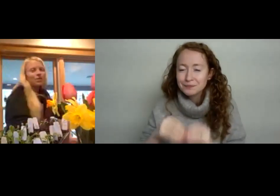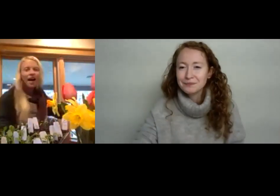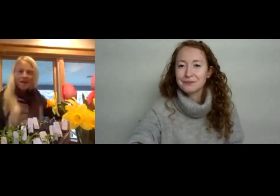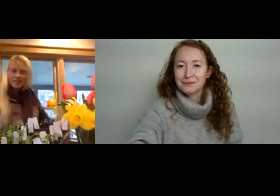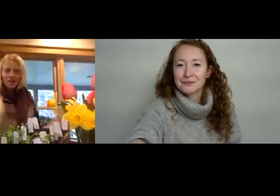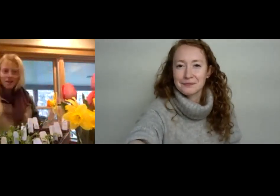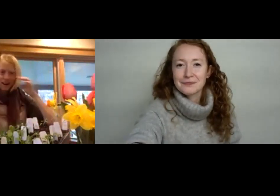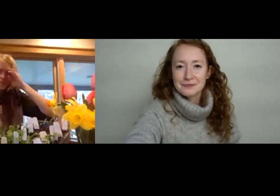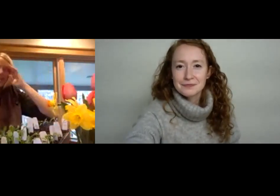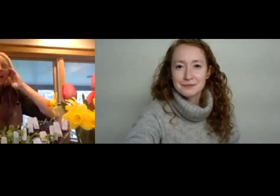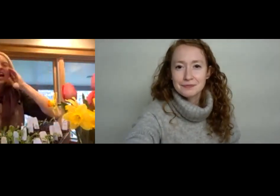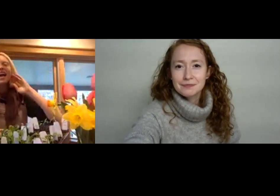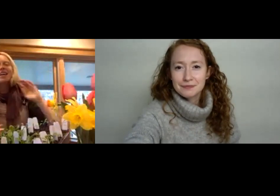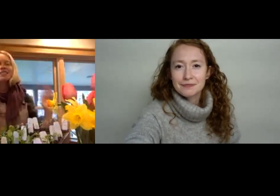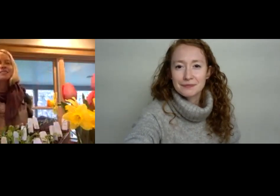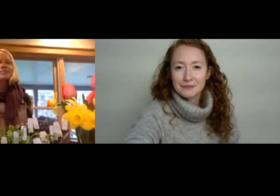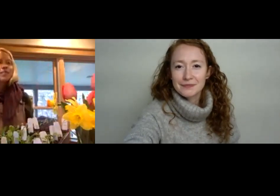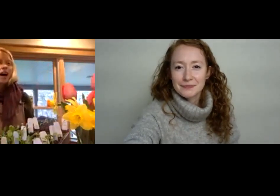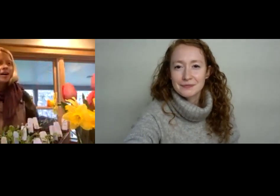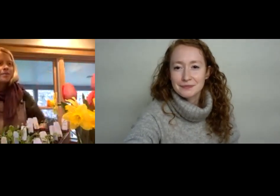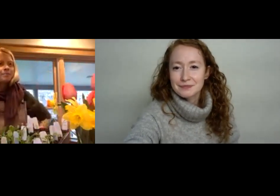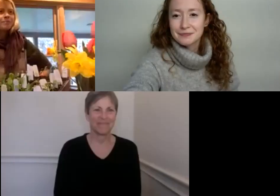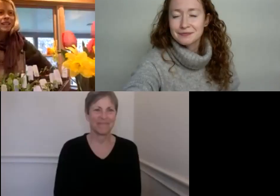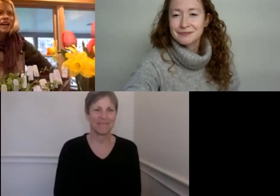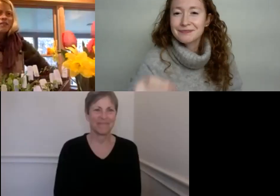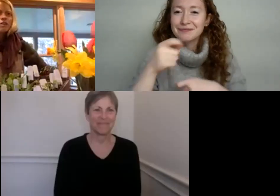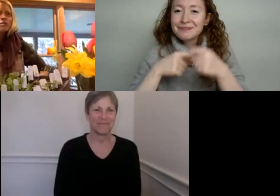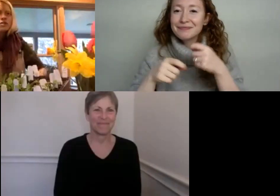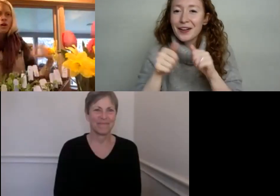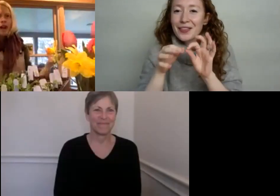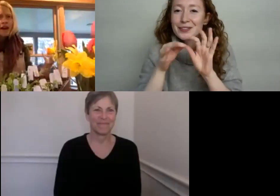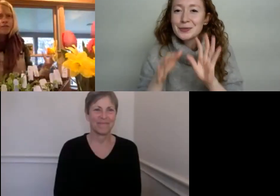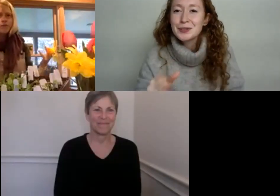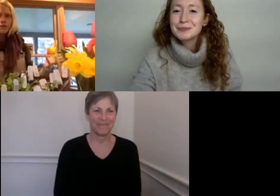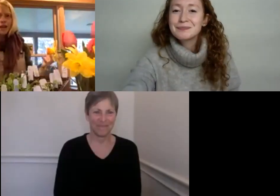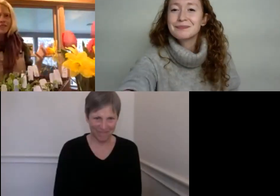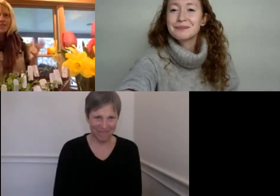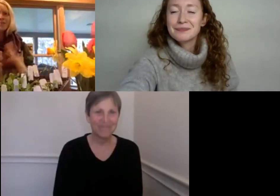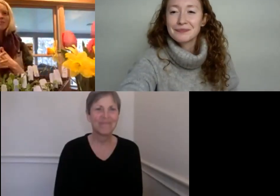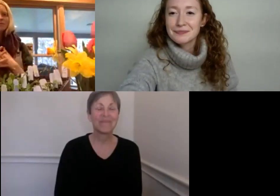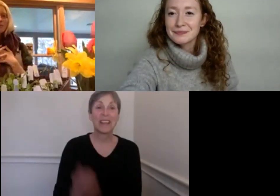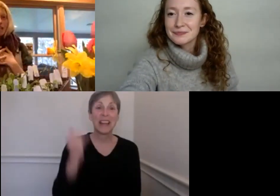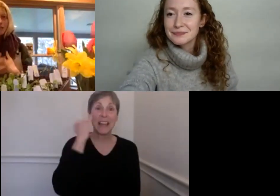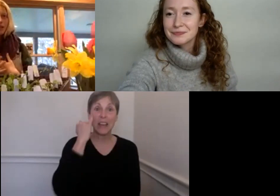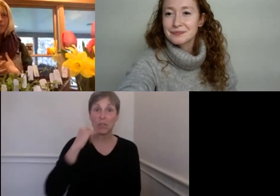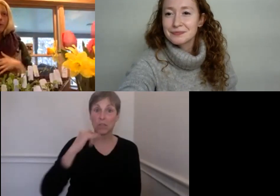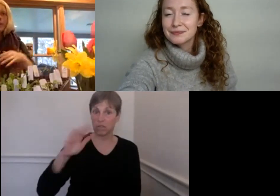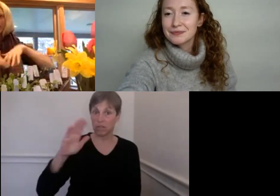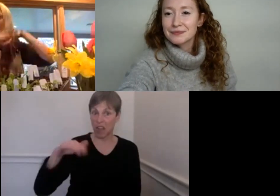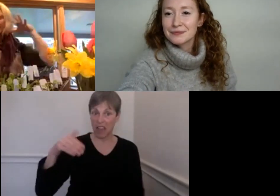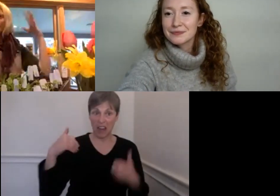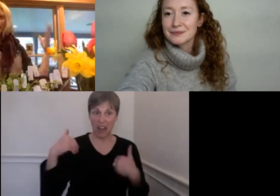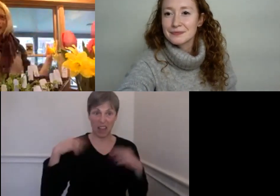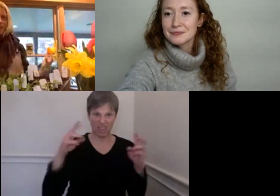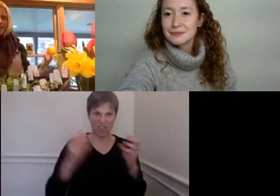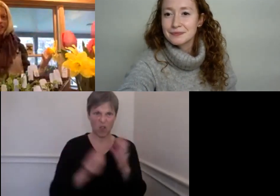if you haven't already. And if you don't have grow lights, it's really important in